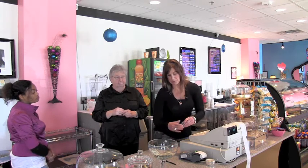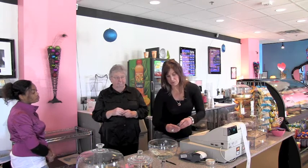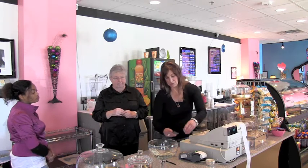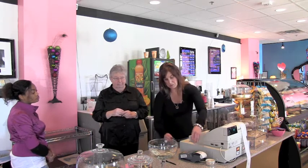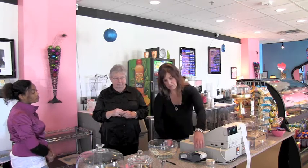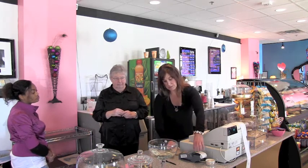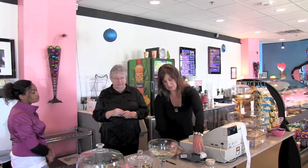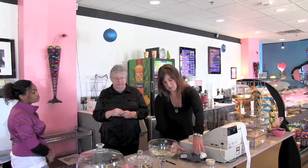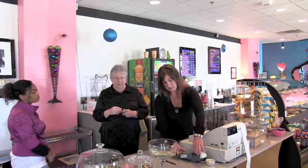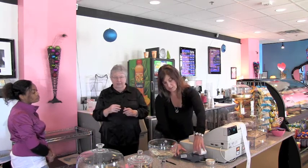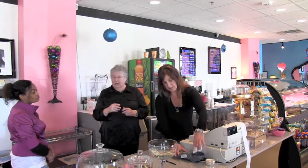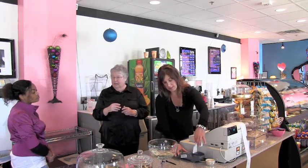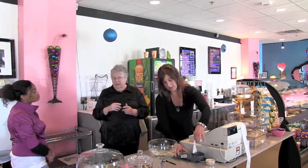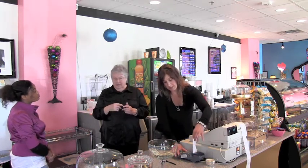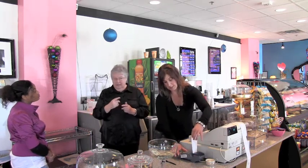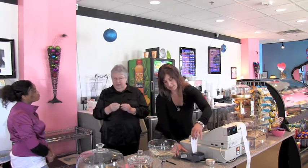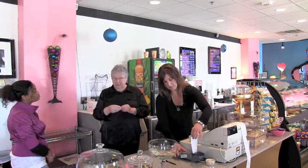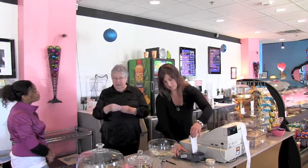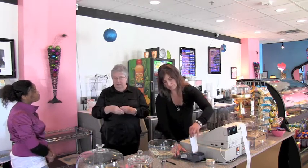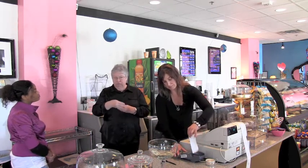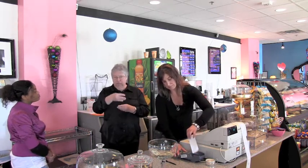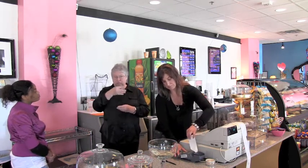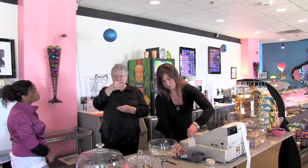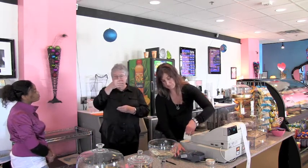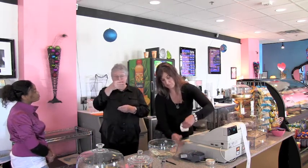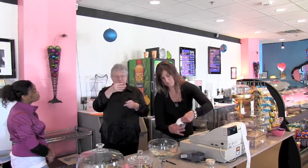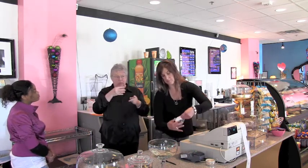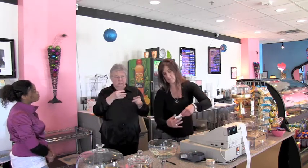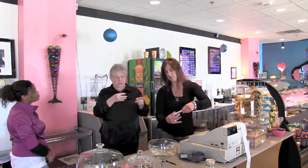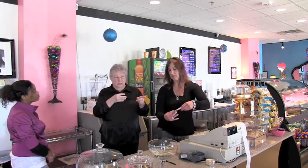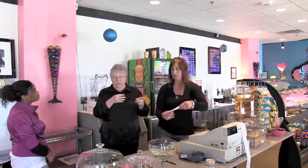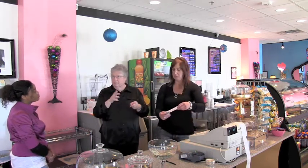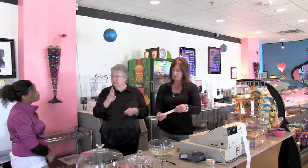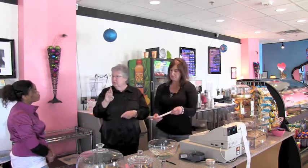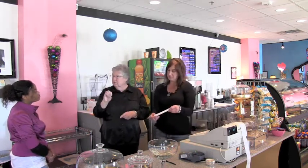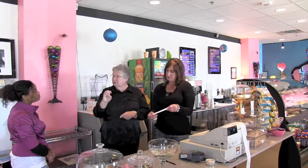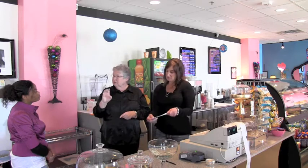is produce a